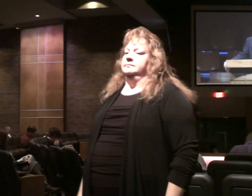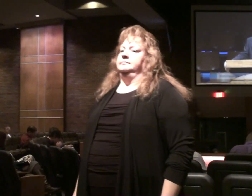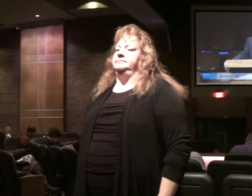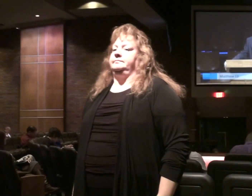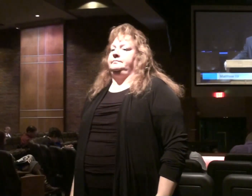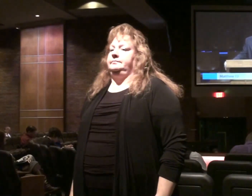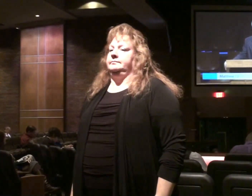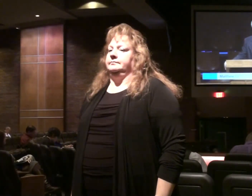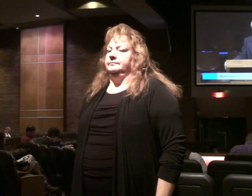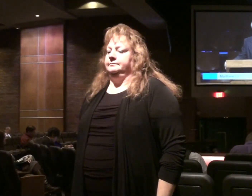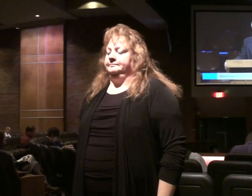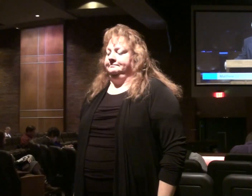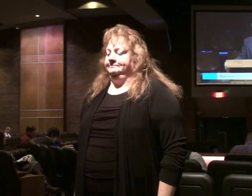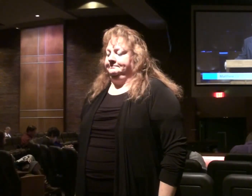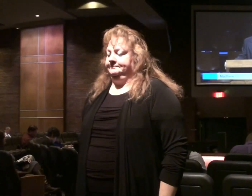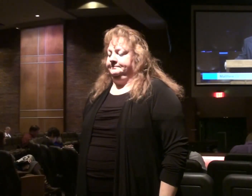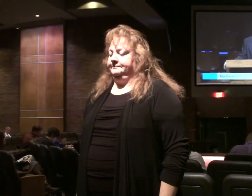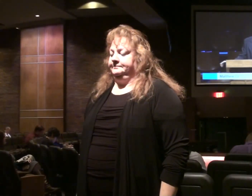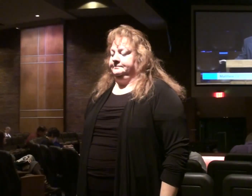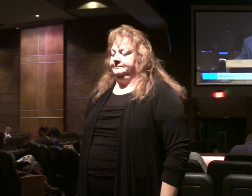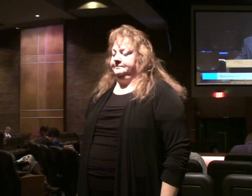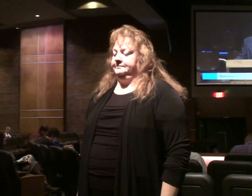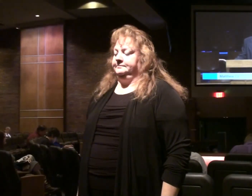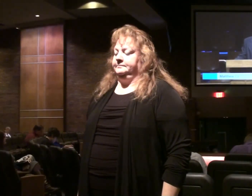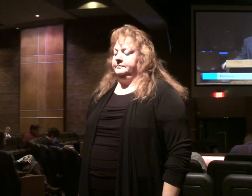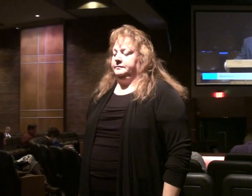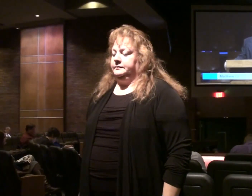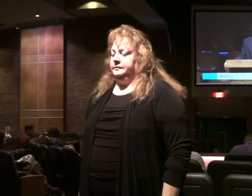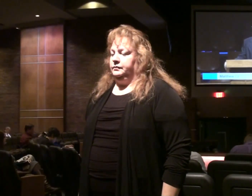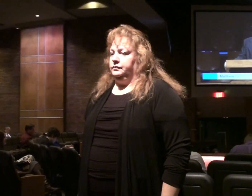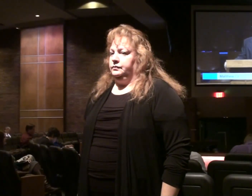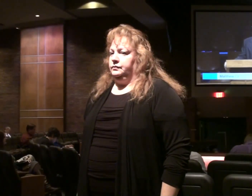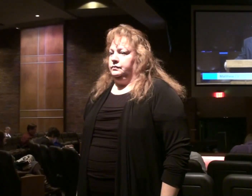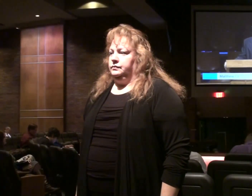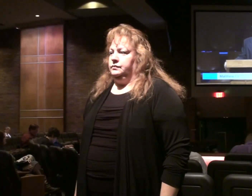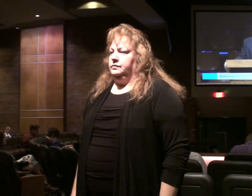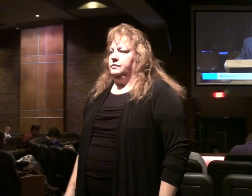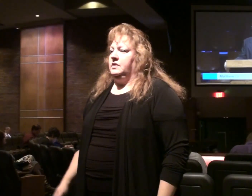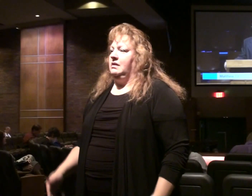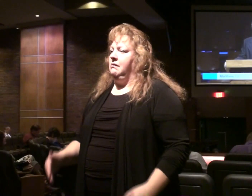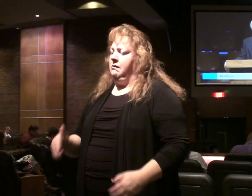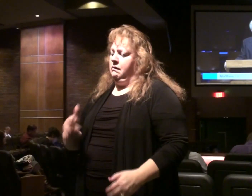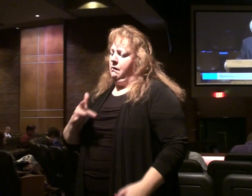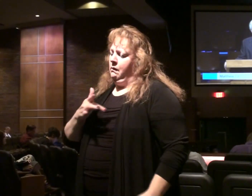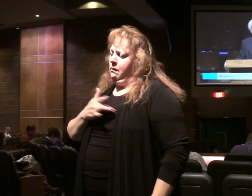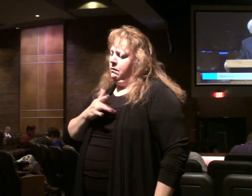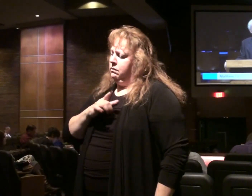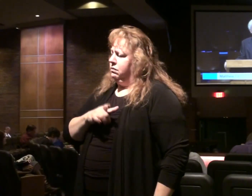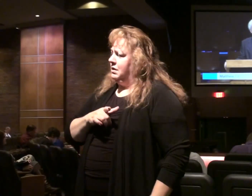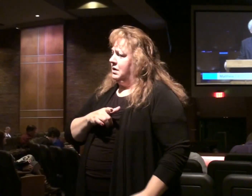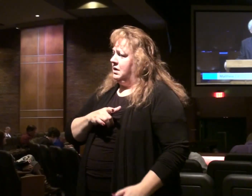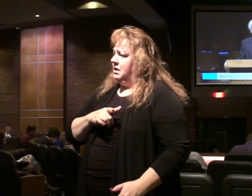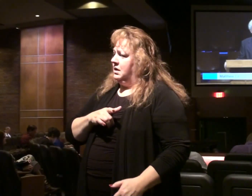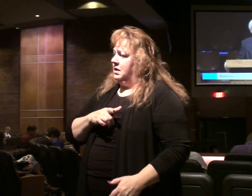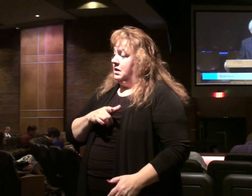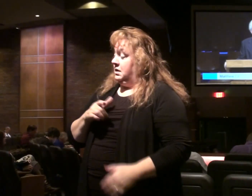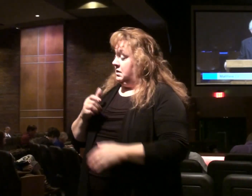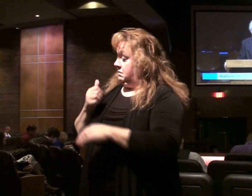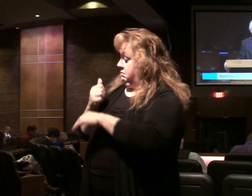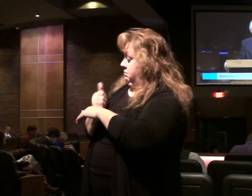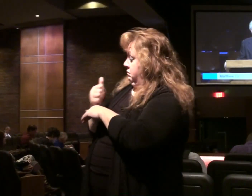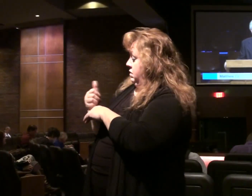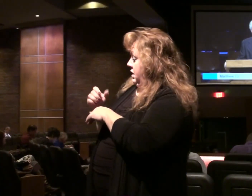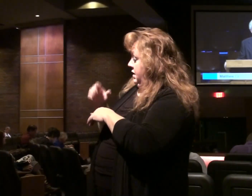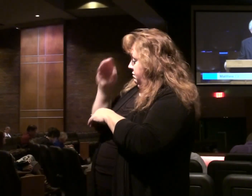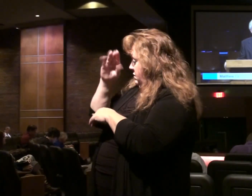You know, responsibility here is on the heart to respond. That hard heart There's no blame on the sower. We start out